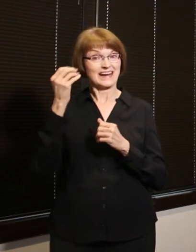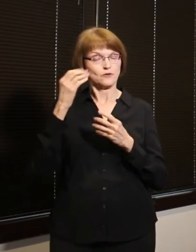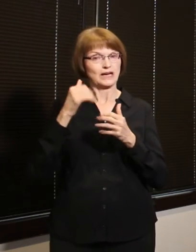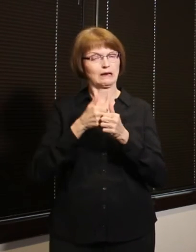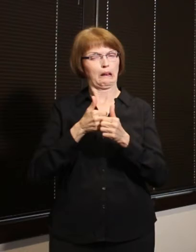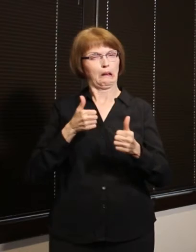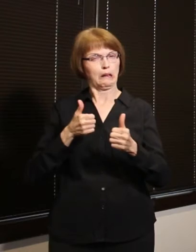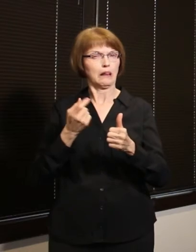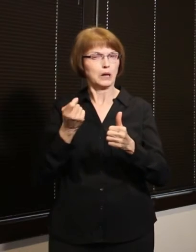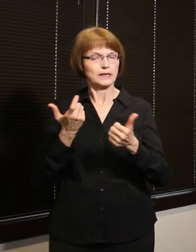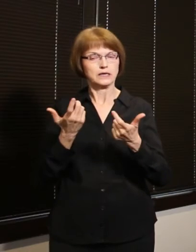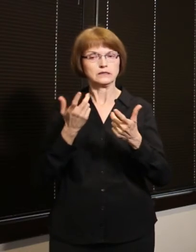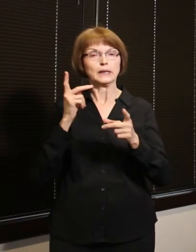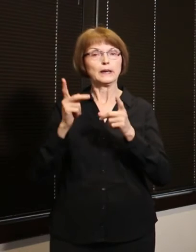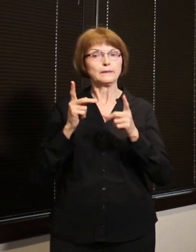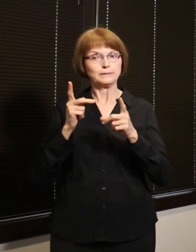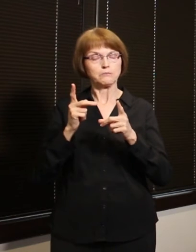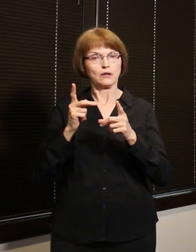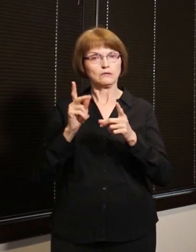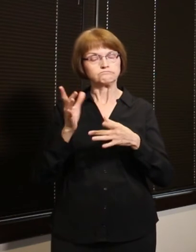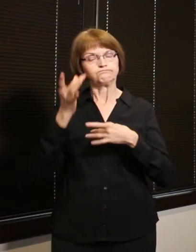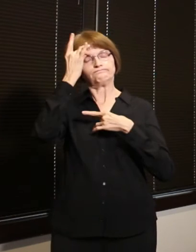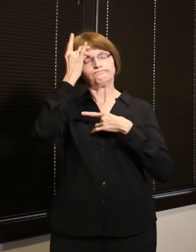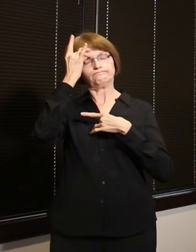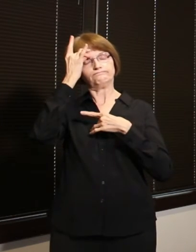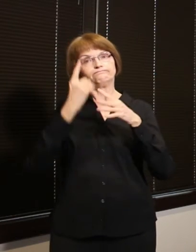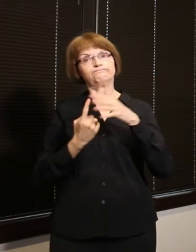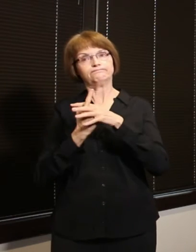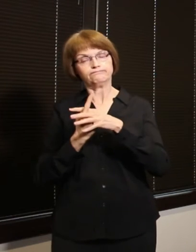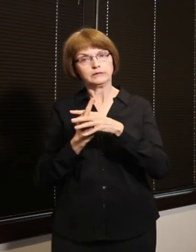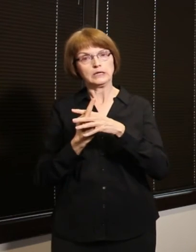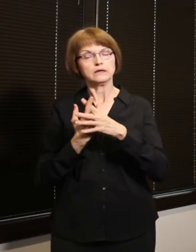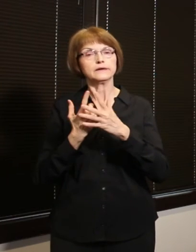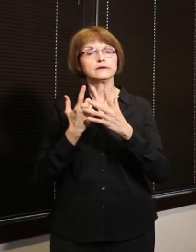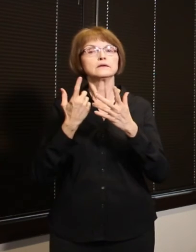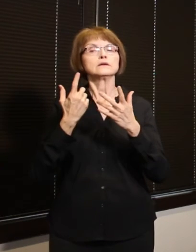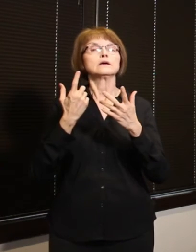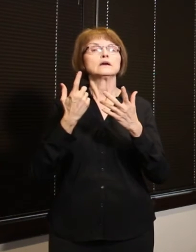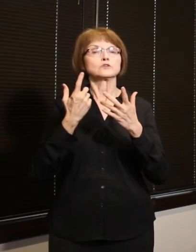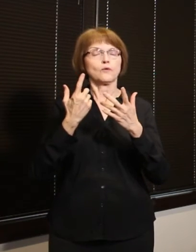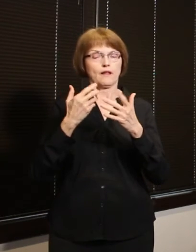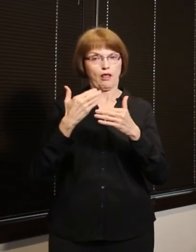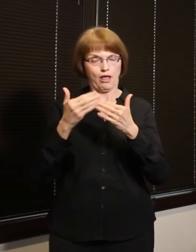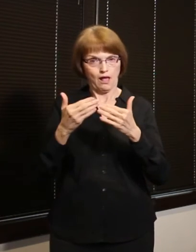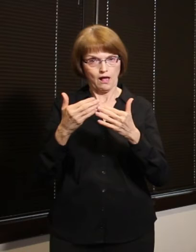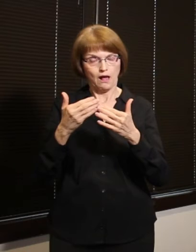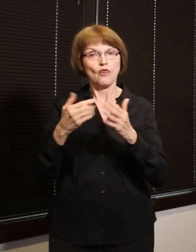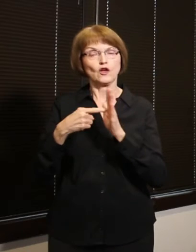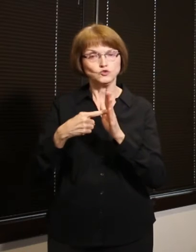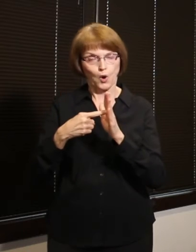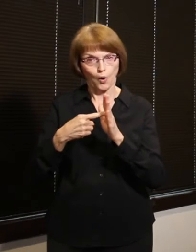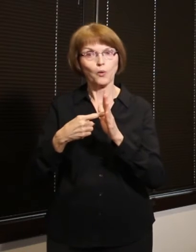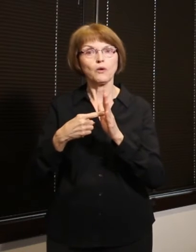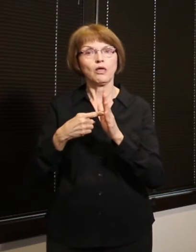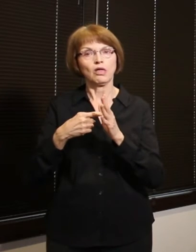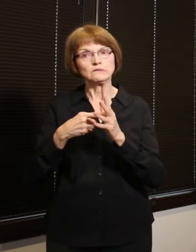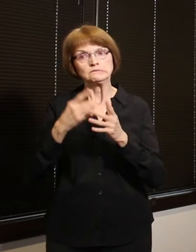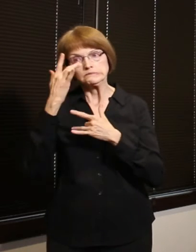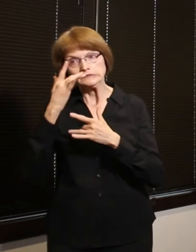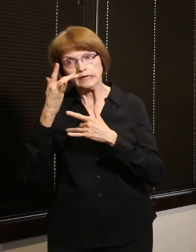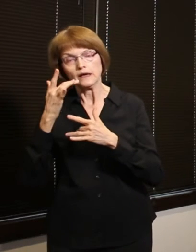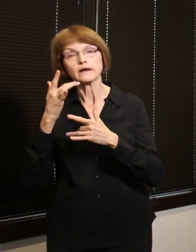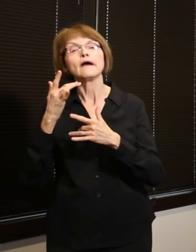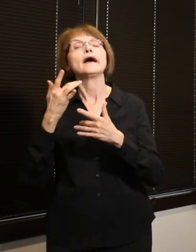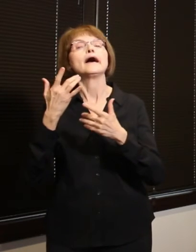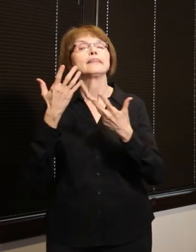about it, people become infected, then they have to become symptomatic, and then they reach the hospital, and that's when they